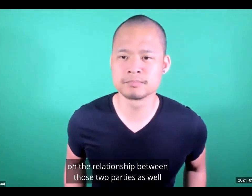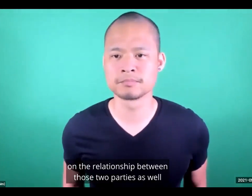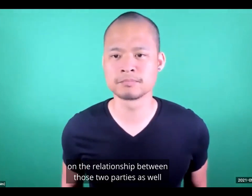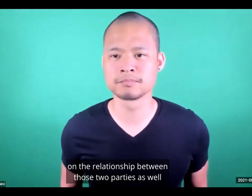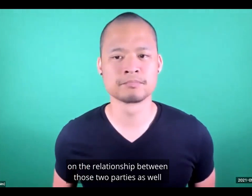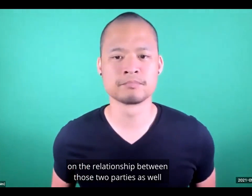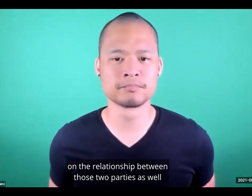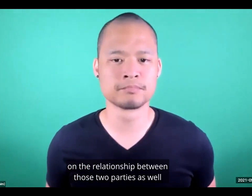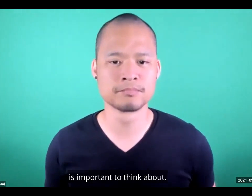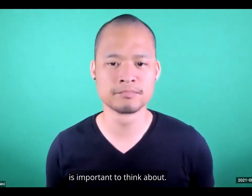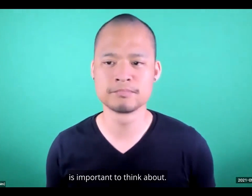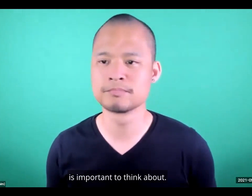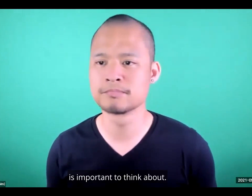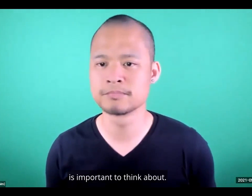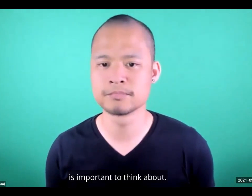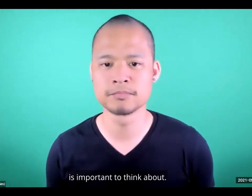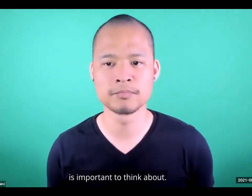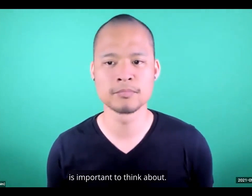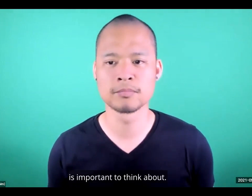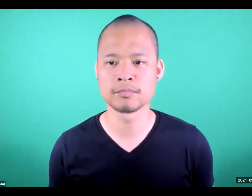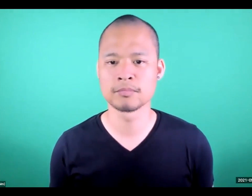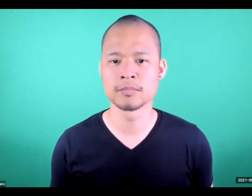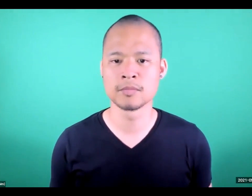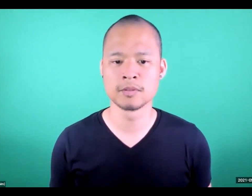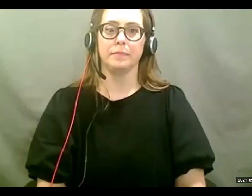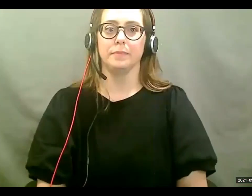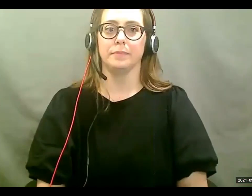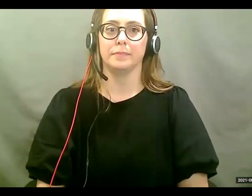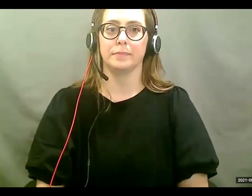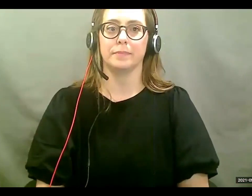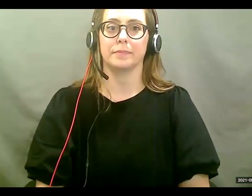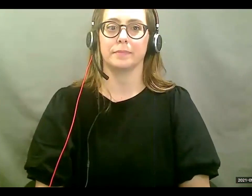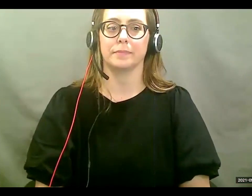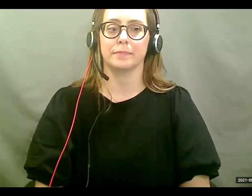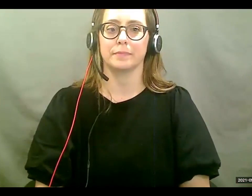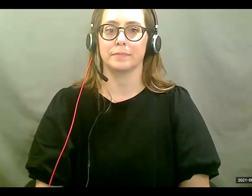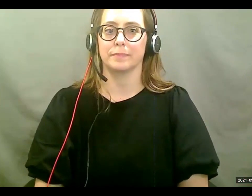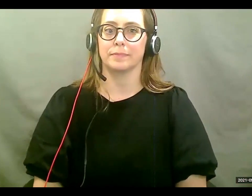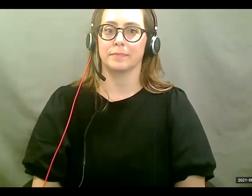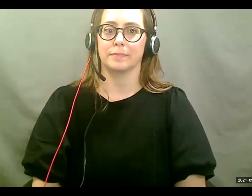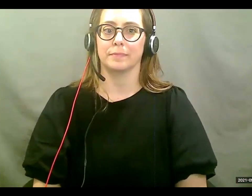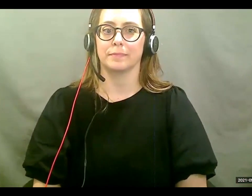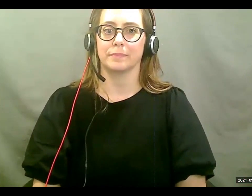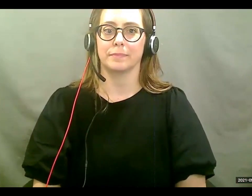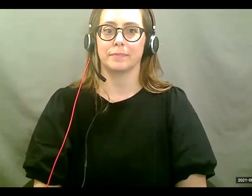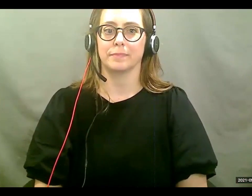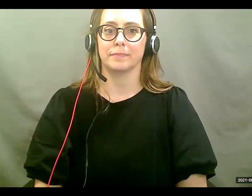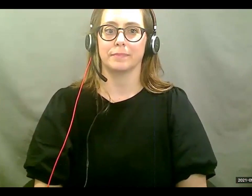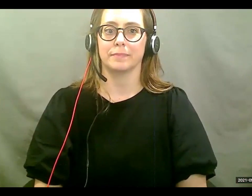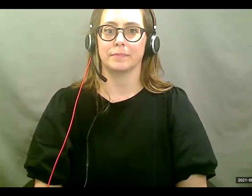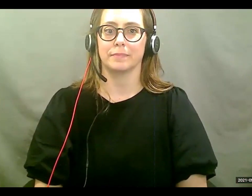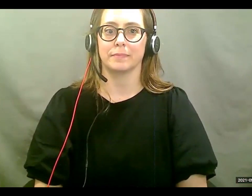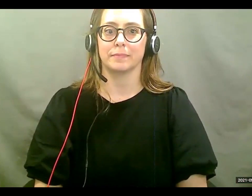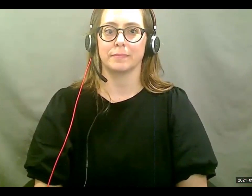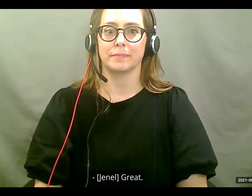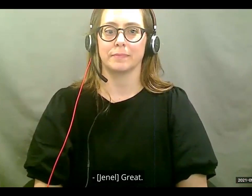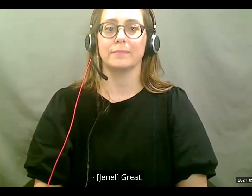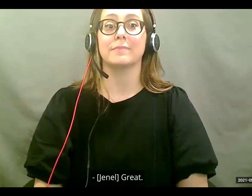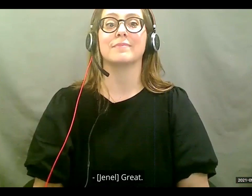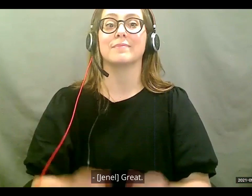relationship between those two parties as well. It's important to think about.